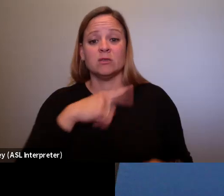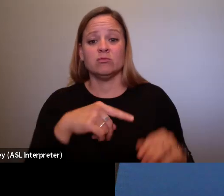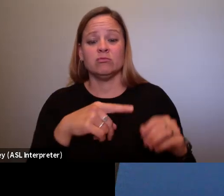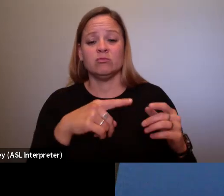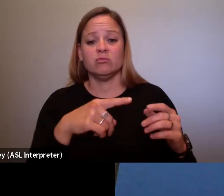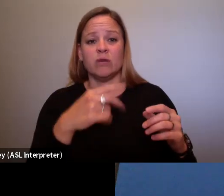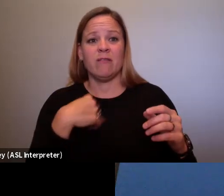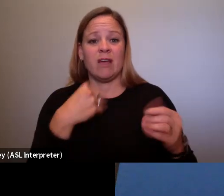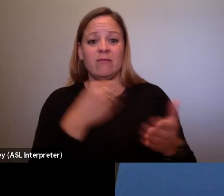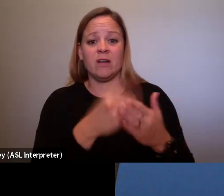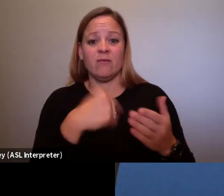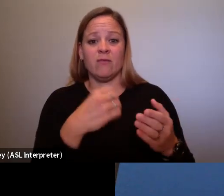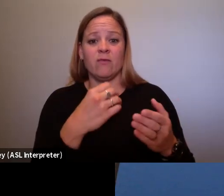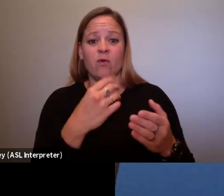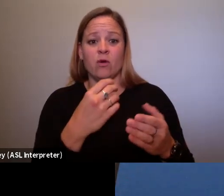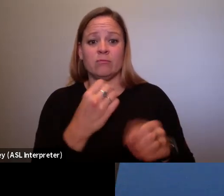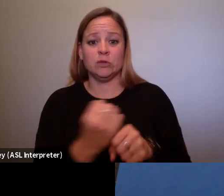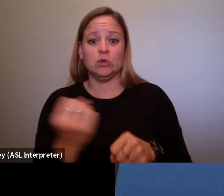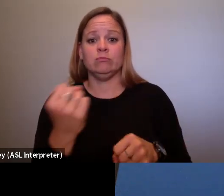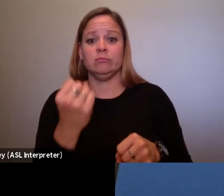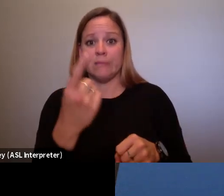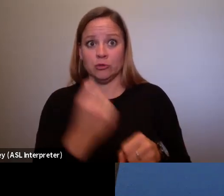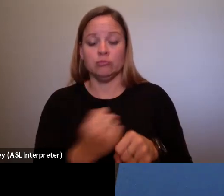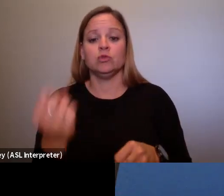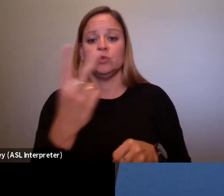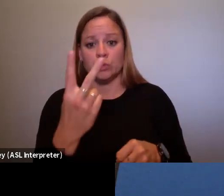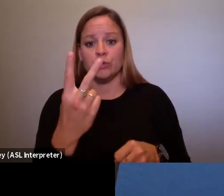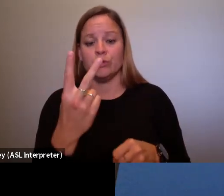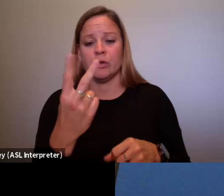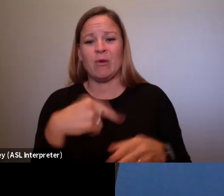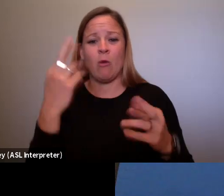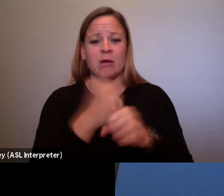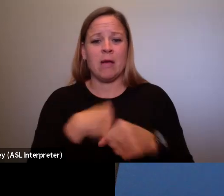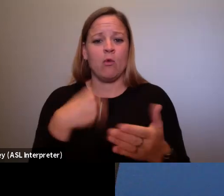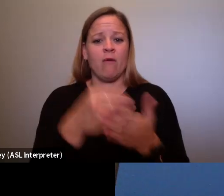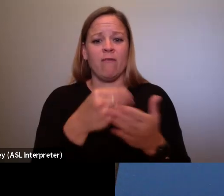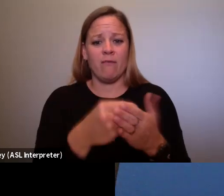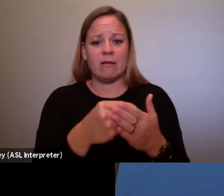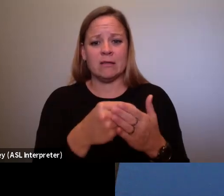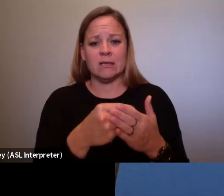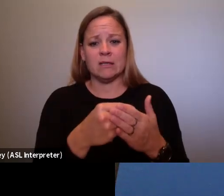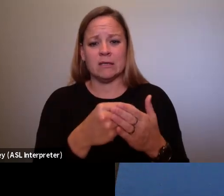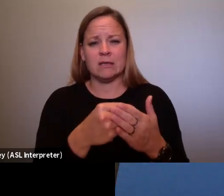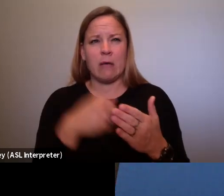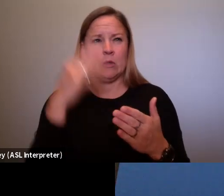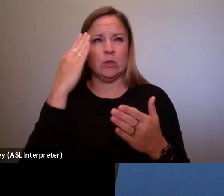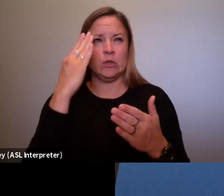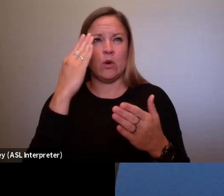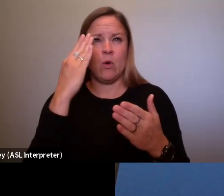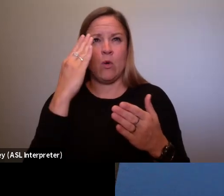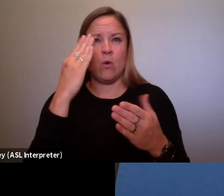the next 2 years under COVID. We are hoping to get more funding. Probably I will know more by the end of the